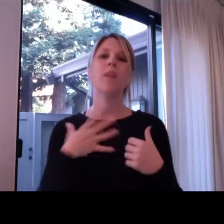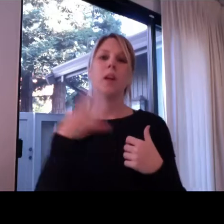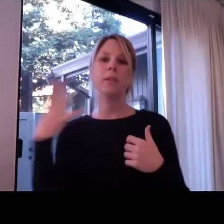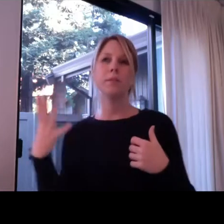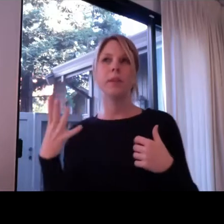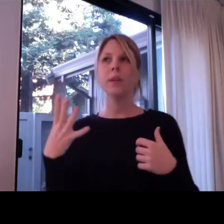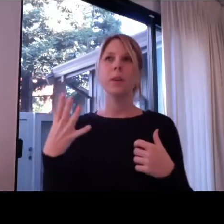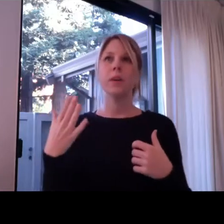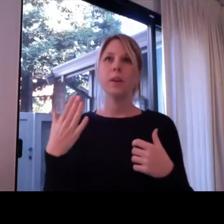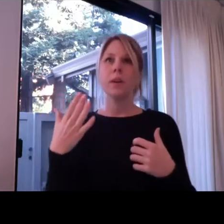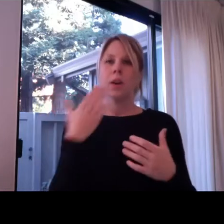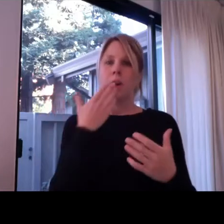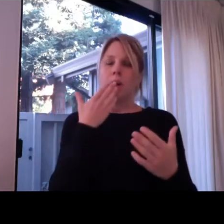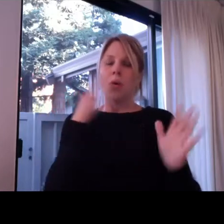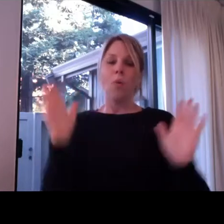have a lot of